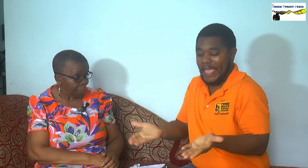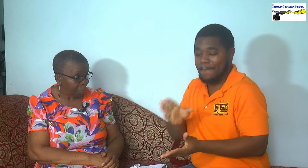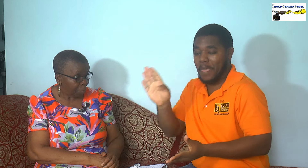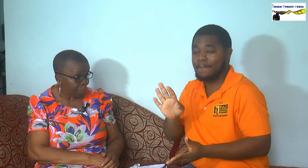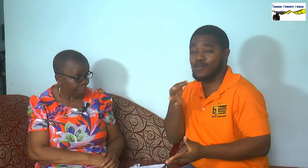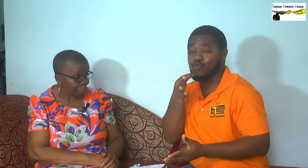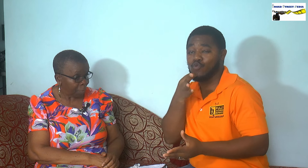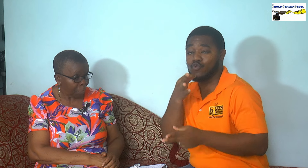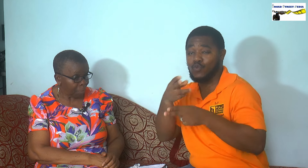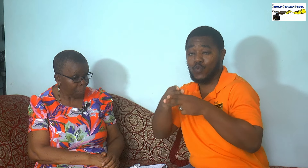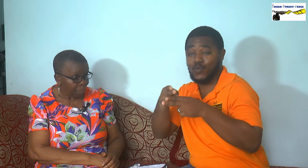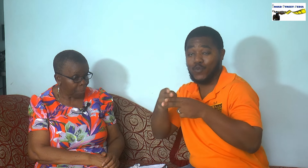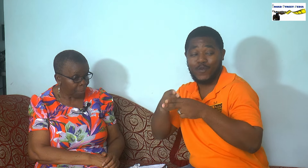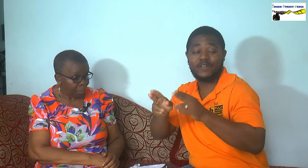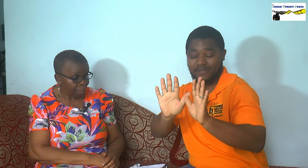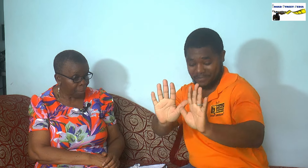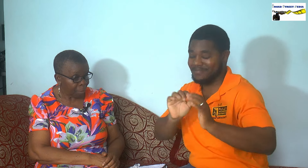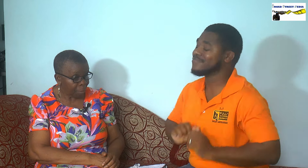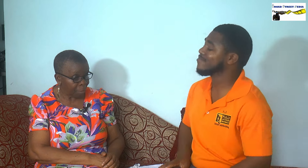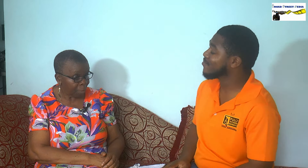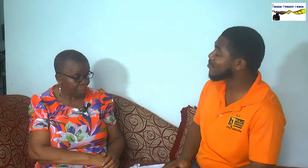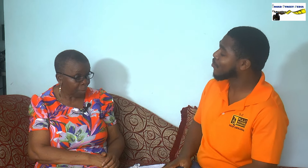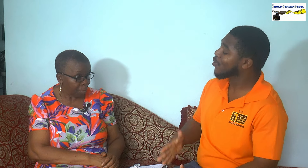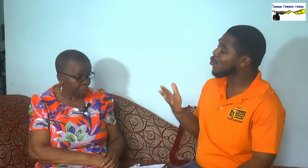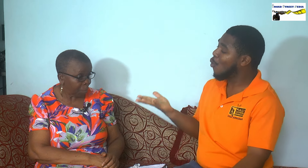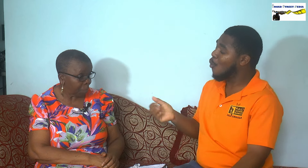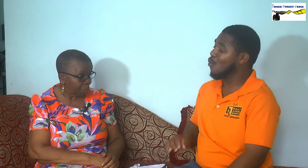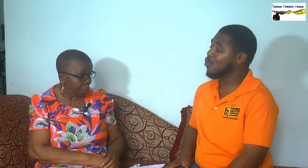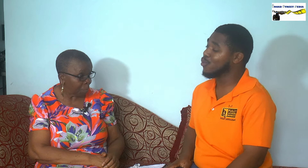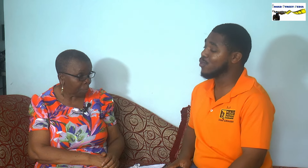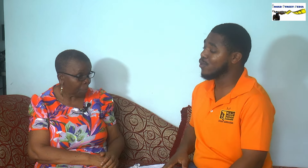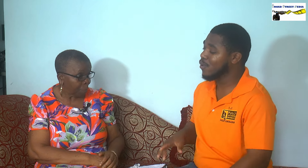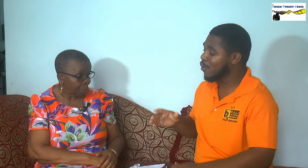We're going to discuss more about her time in Barbados shortly.